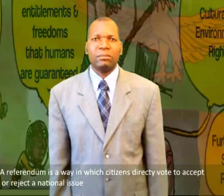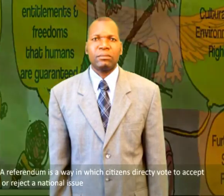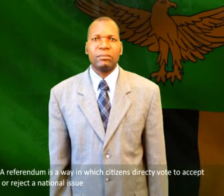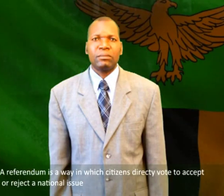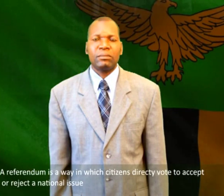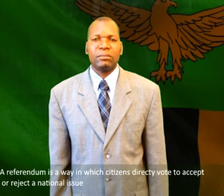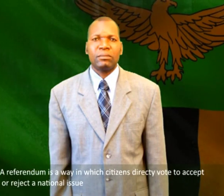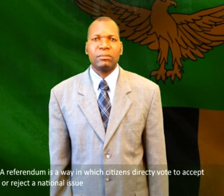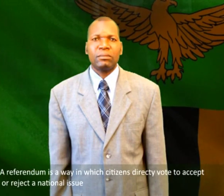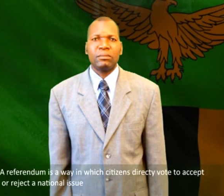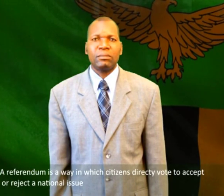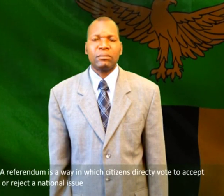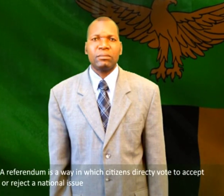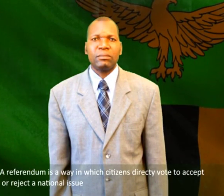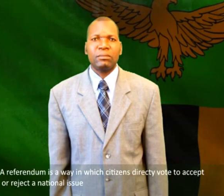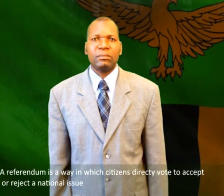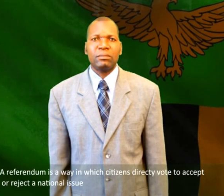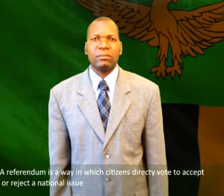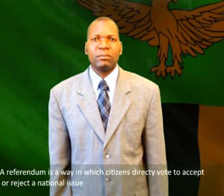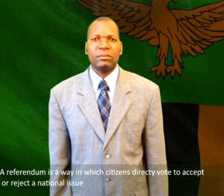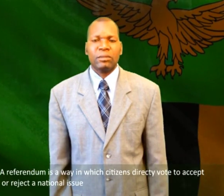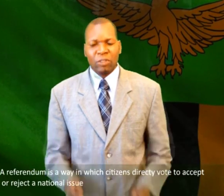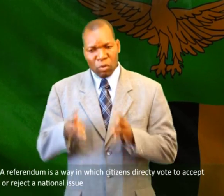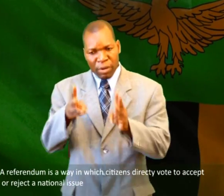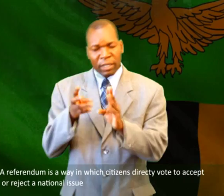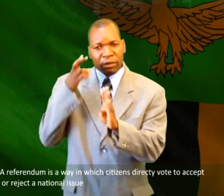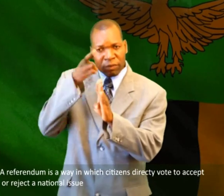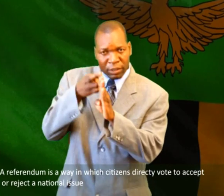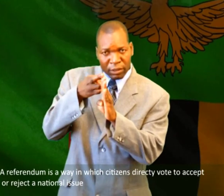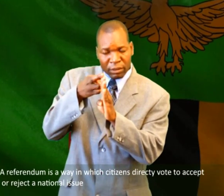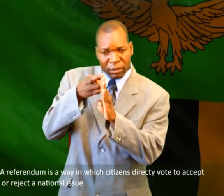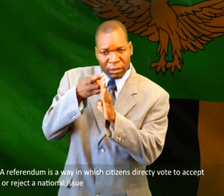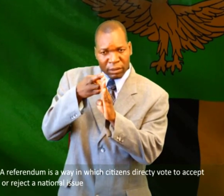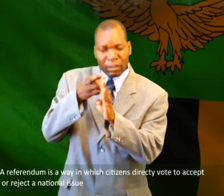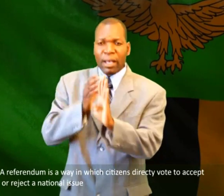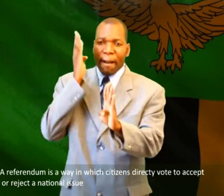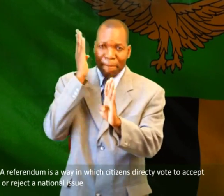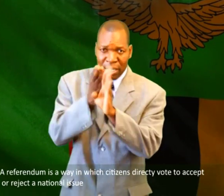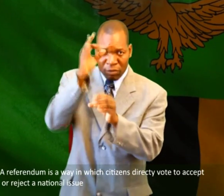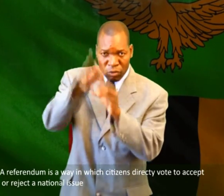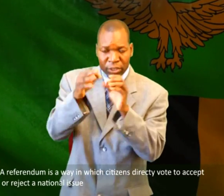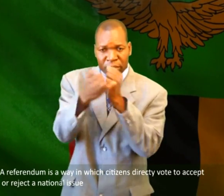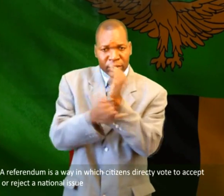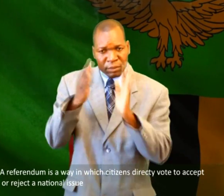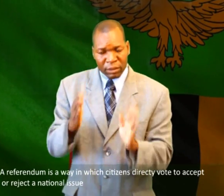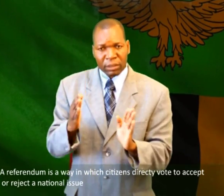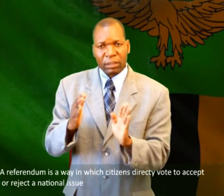A referendum is a way in which citizens directly vote to accept or reject a national issue.